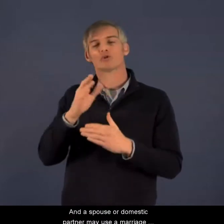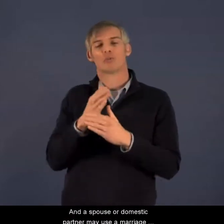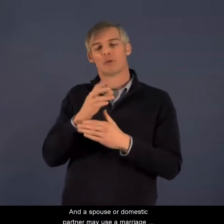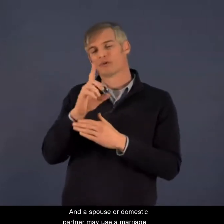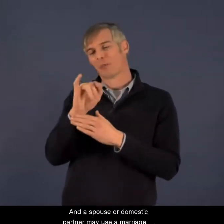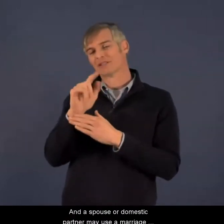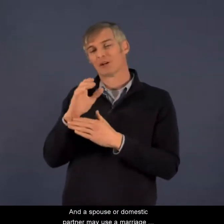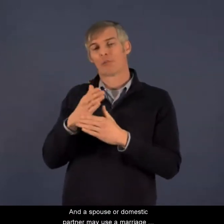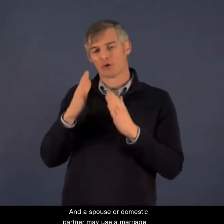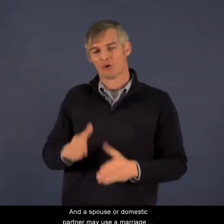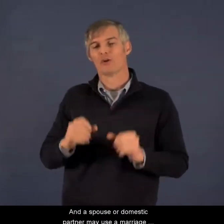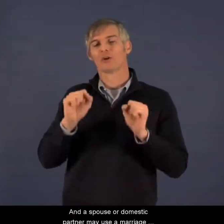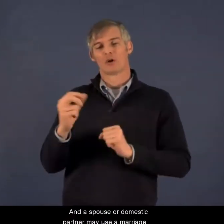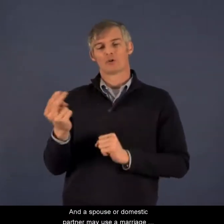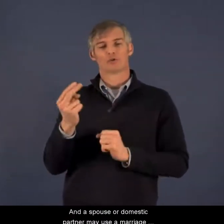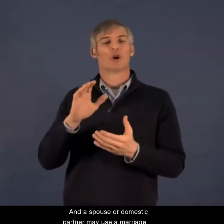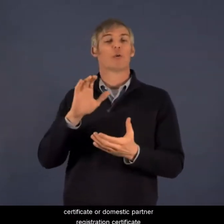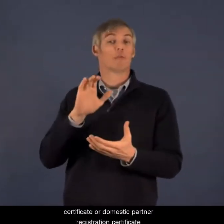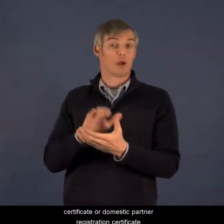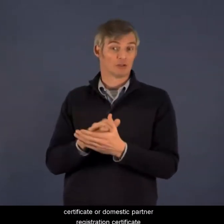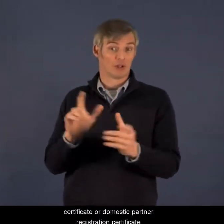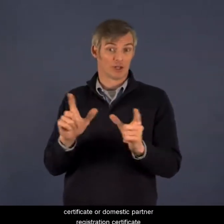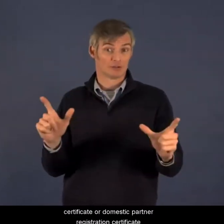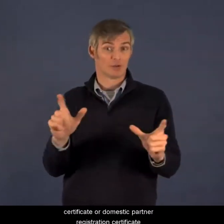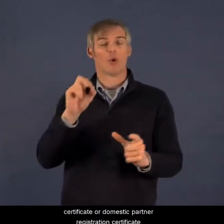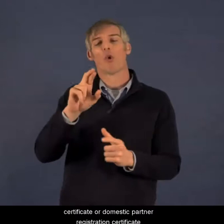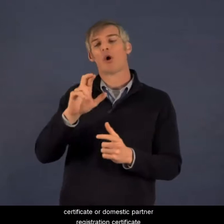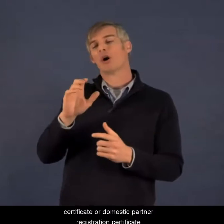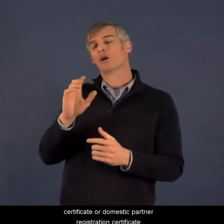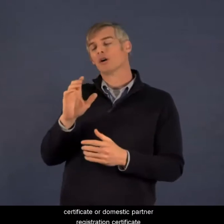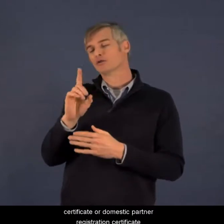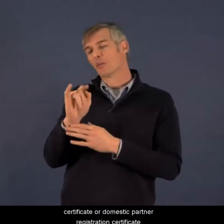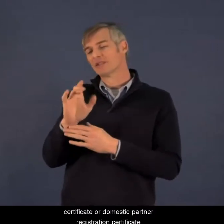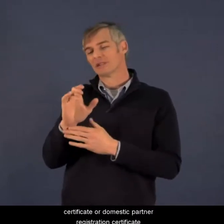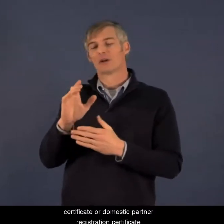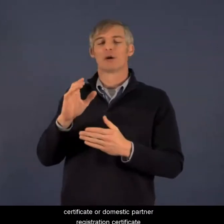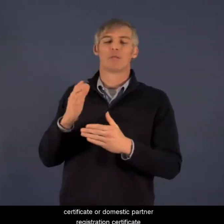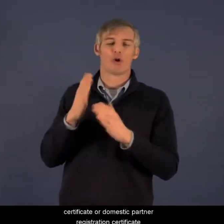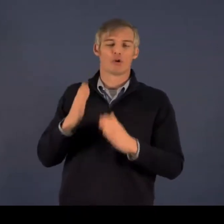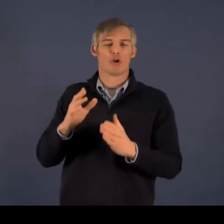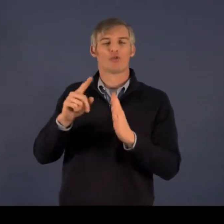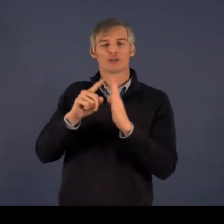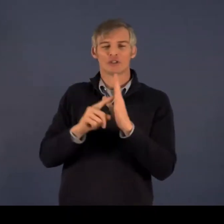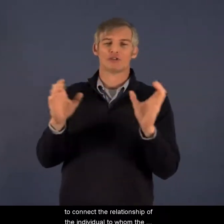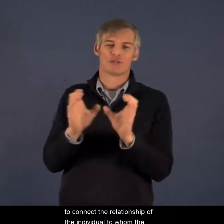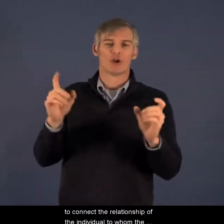spouse or domestic partner may use a marriage certificate or domestic partner registration certificate to connect